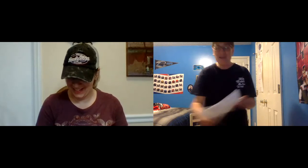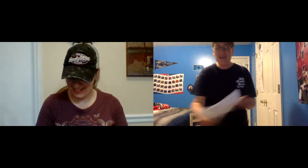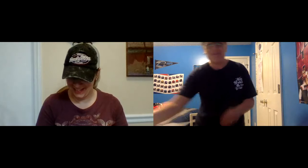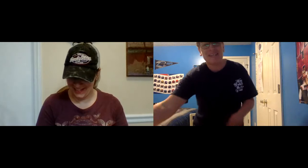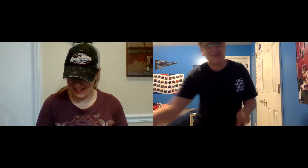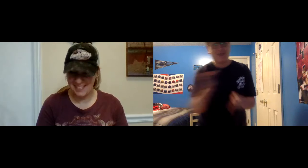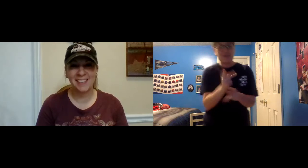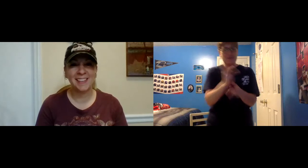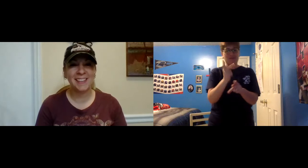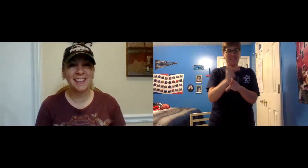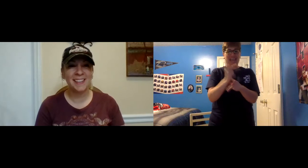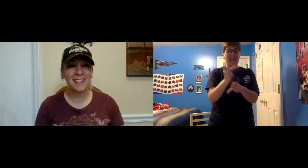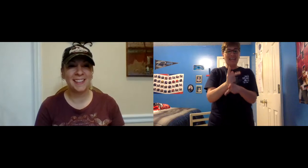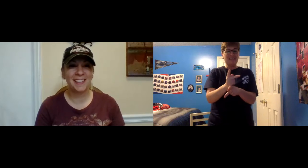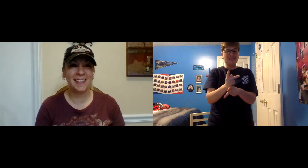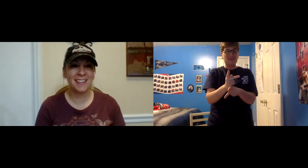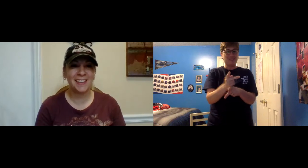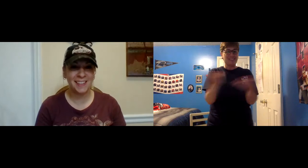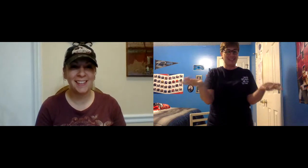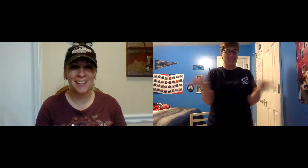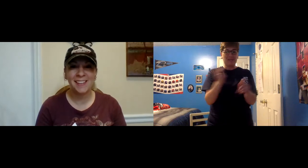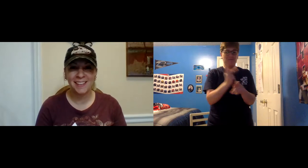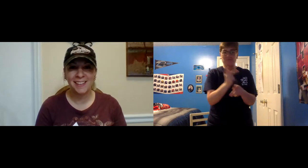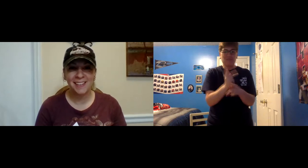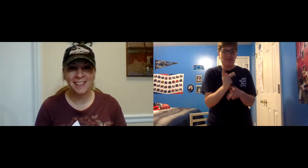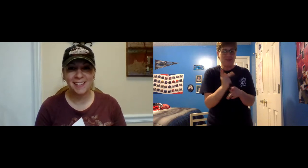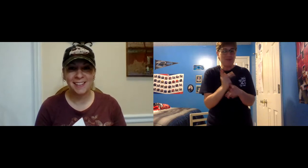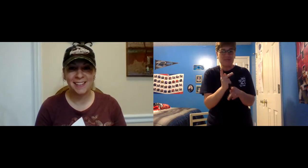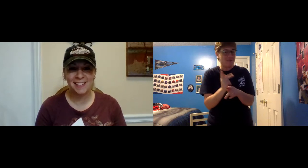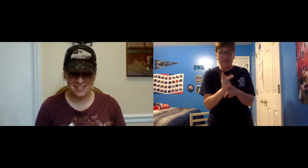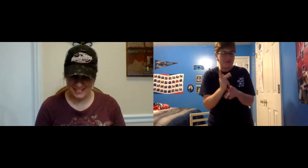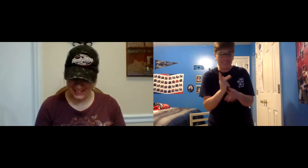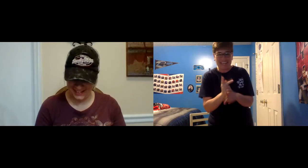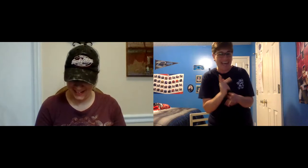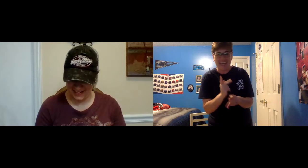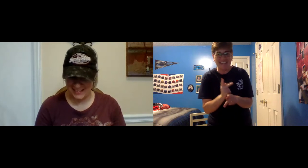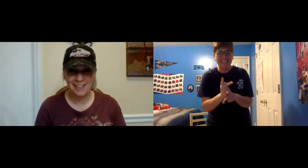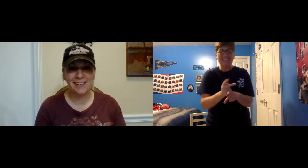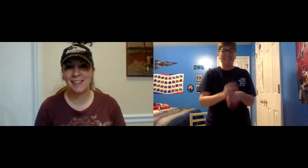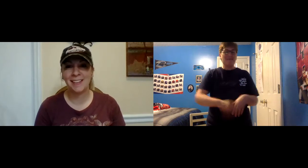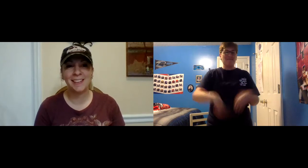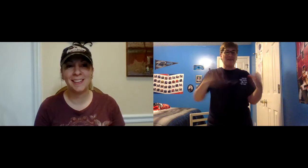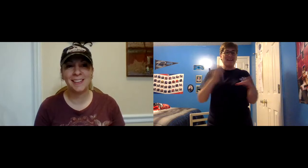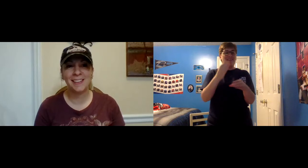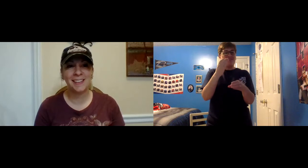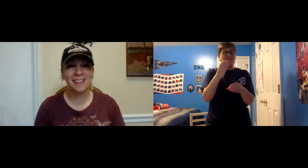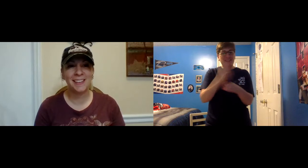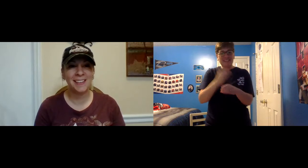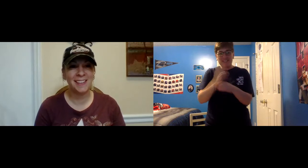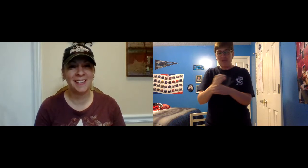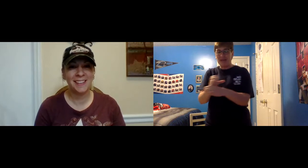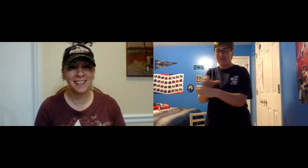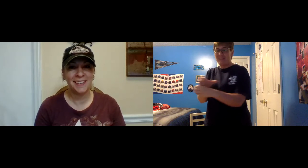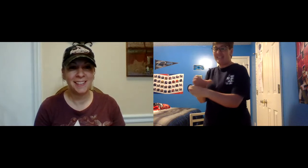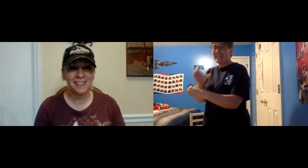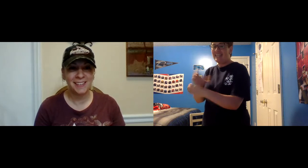K, because you're doing it with K's, which it's like, you don't spell it with a K. But if you do it